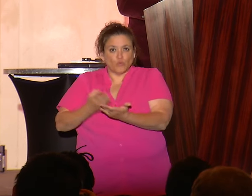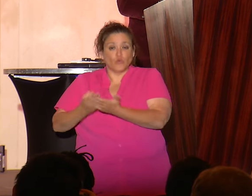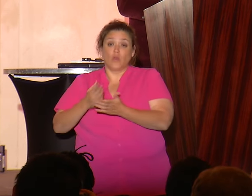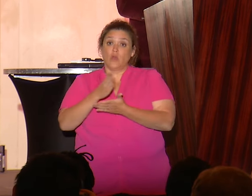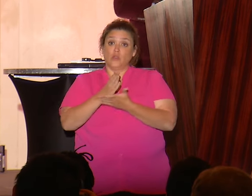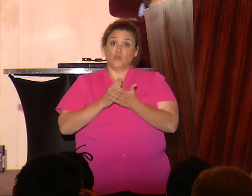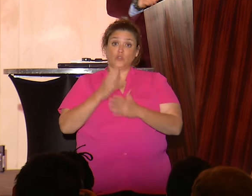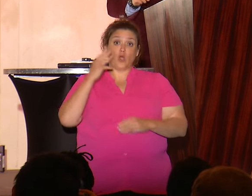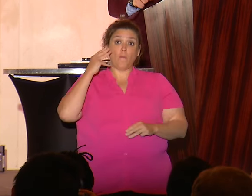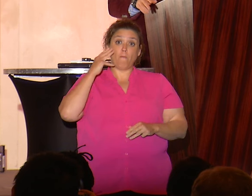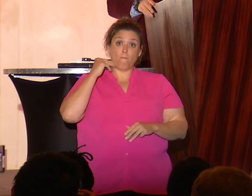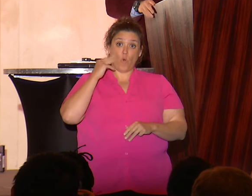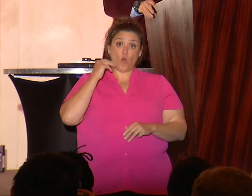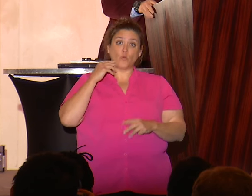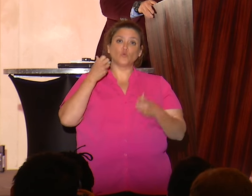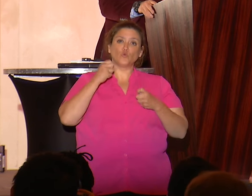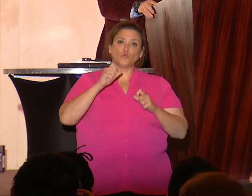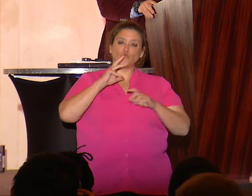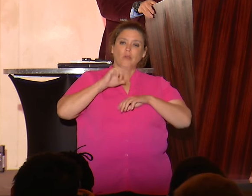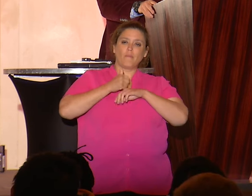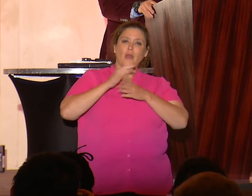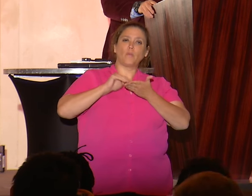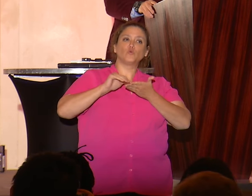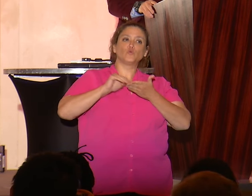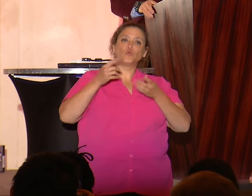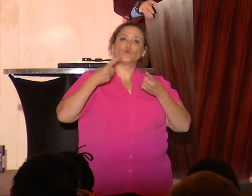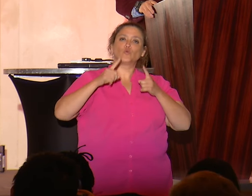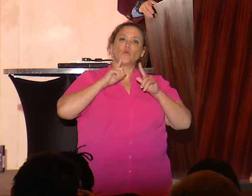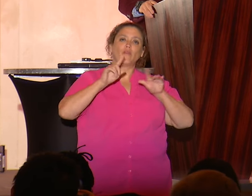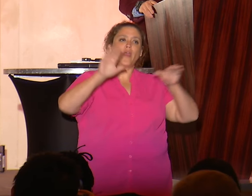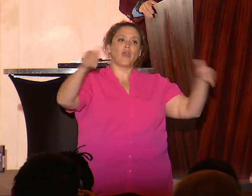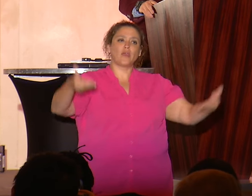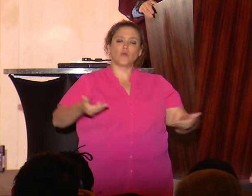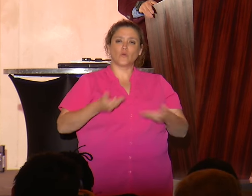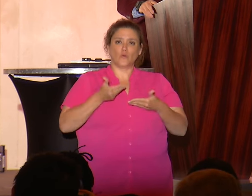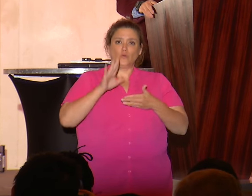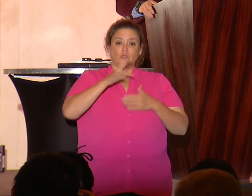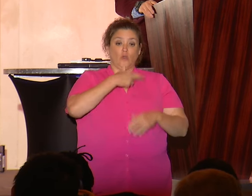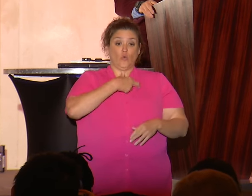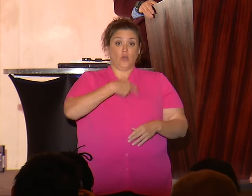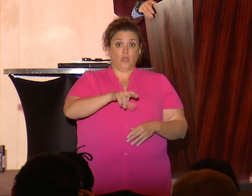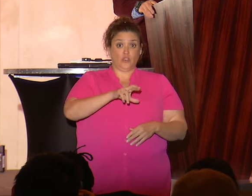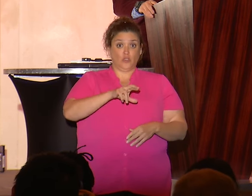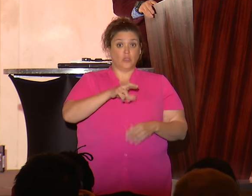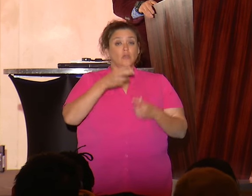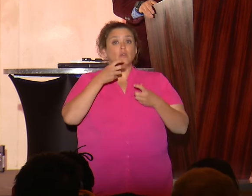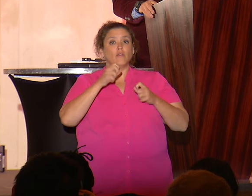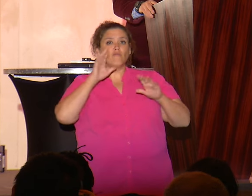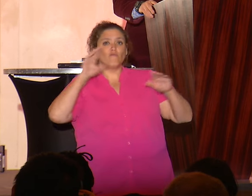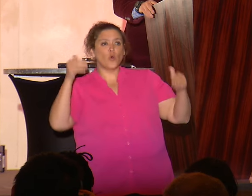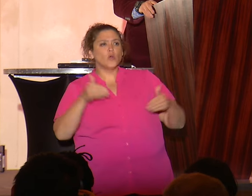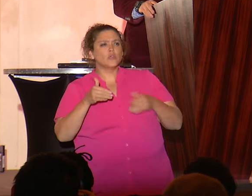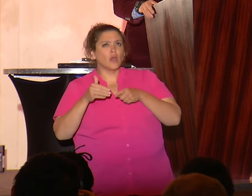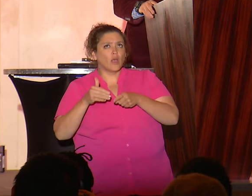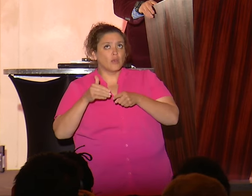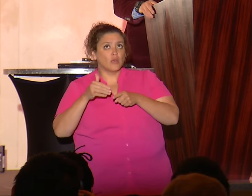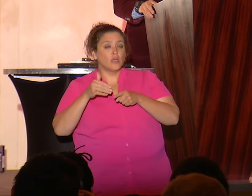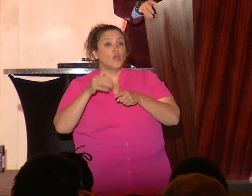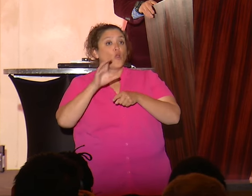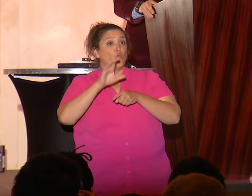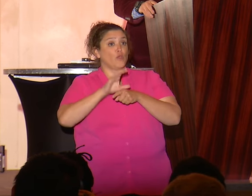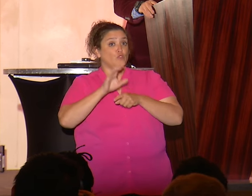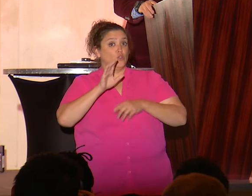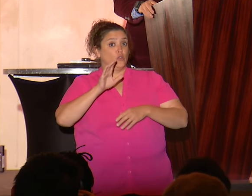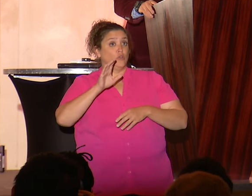apologists introducing that religion to the world dissemble on whether the church holds that God was once